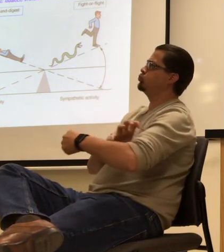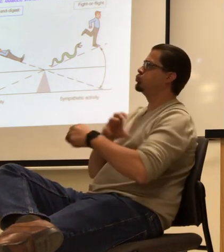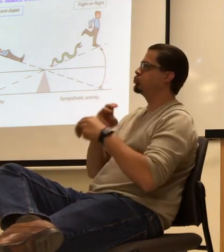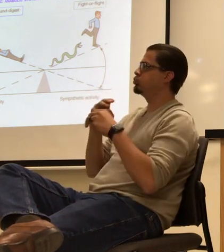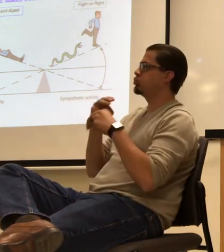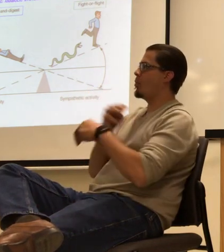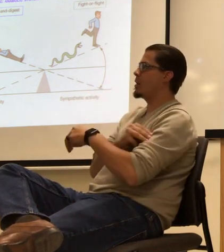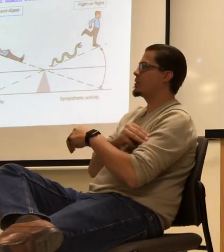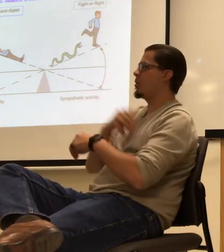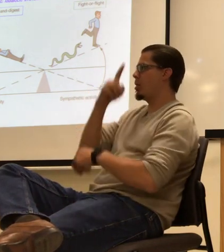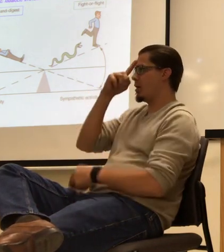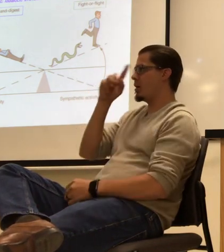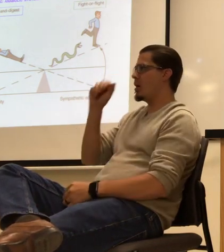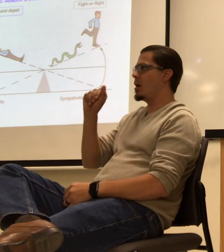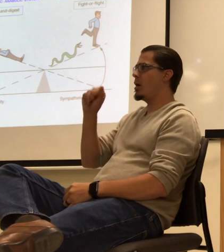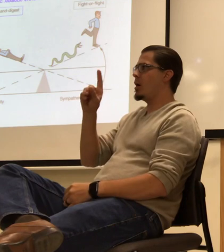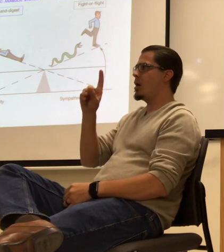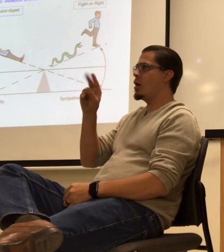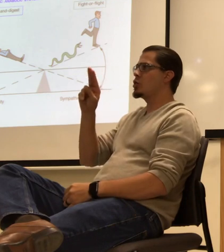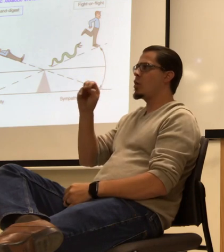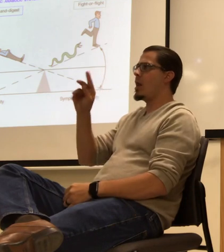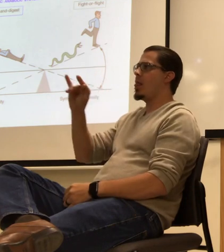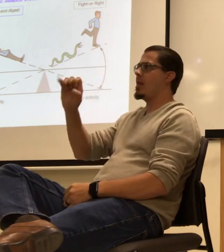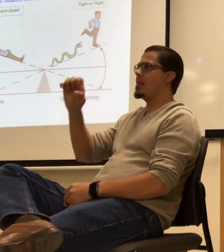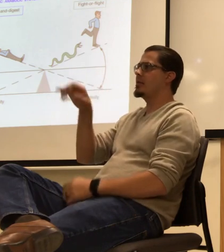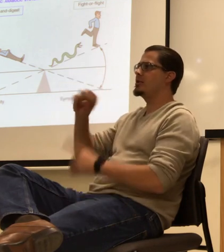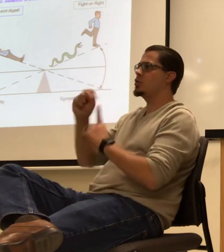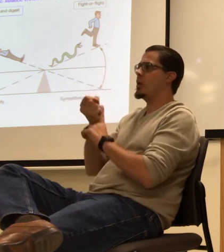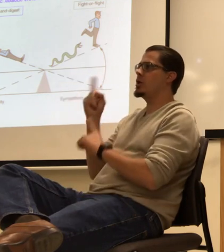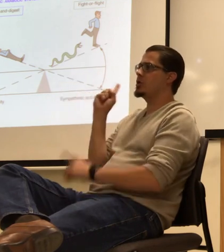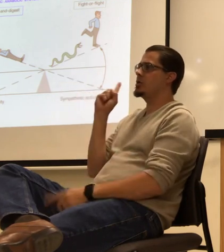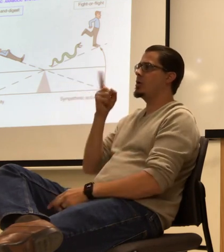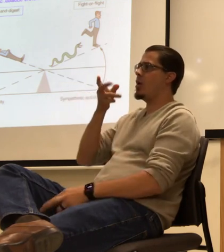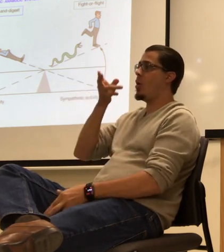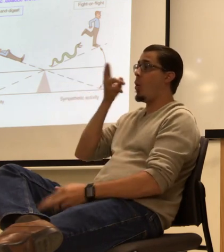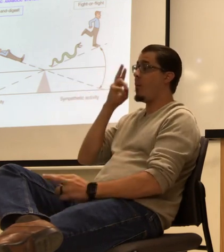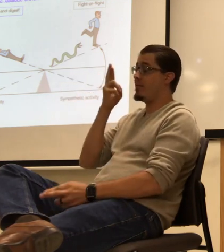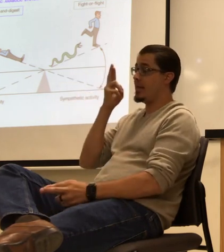And so, you know, think adrenaline and think, you know, this kind of situation. Hopefully this